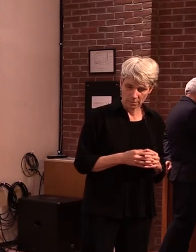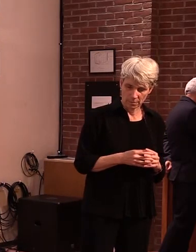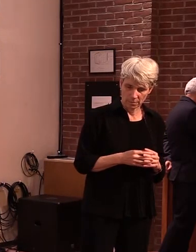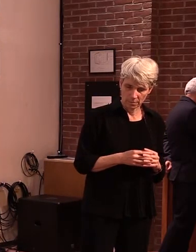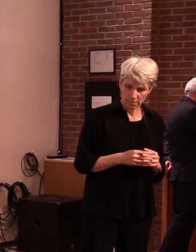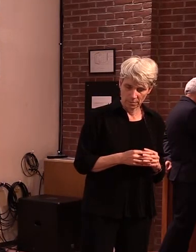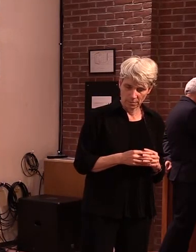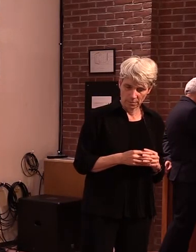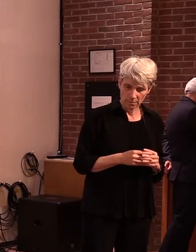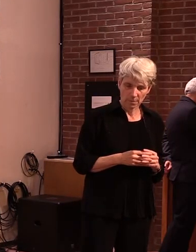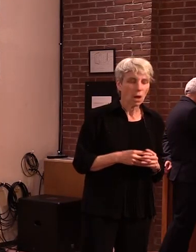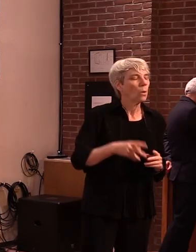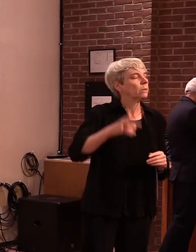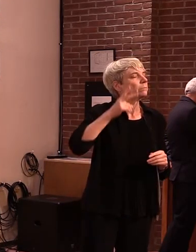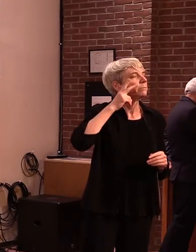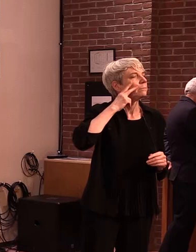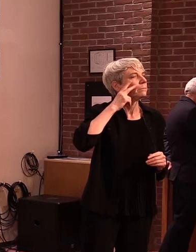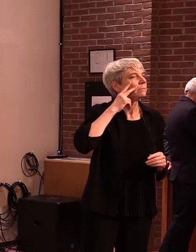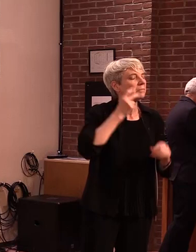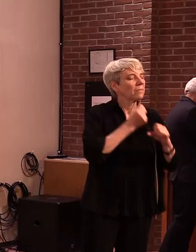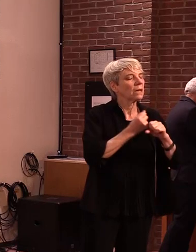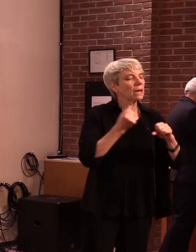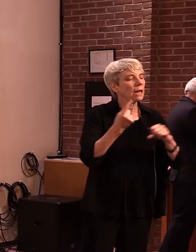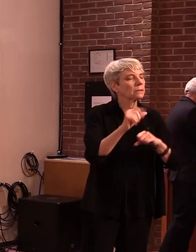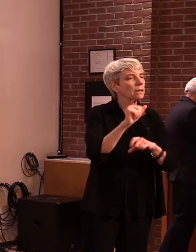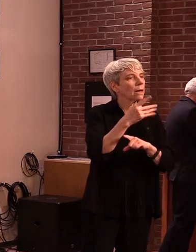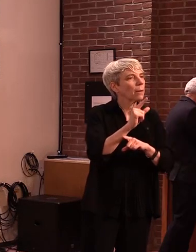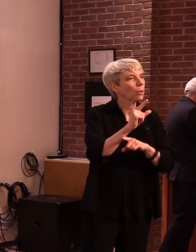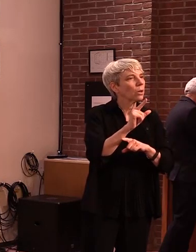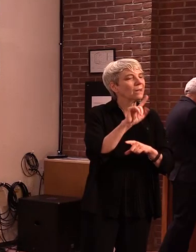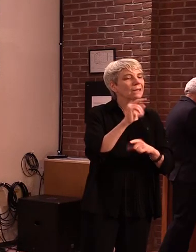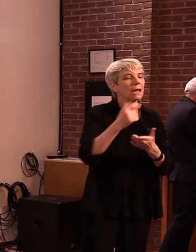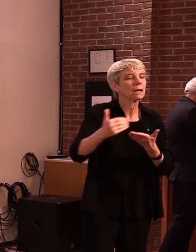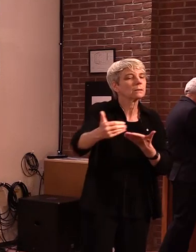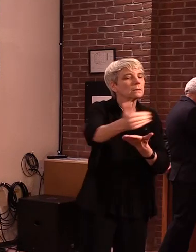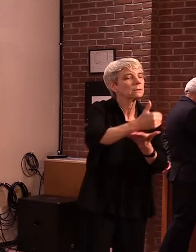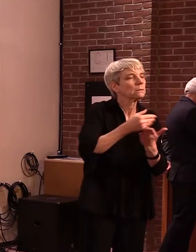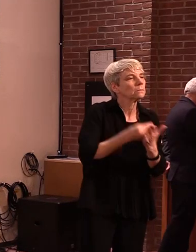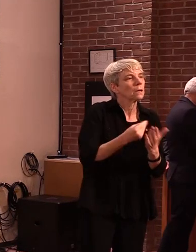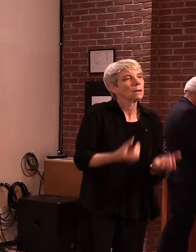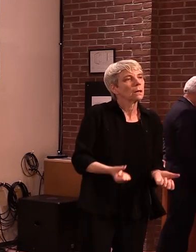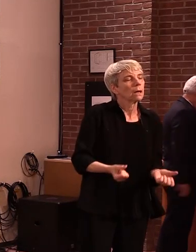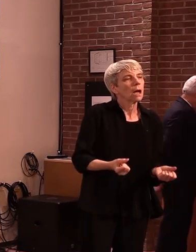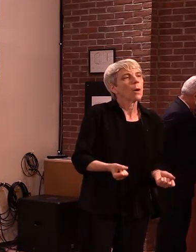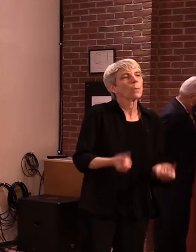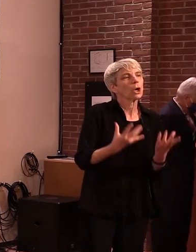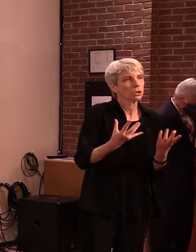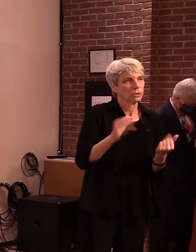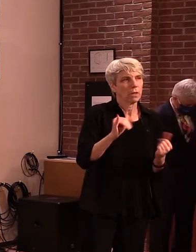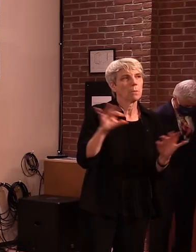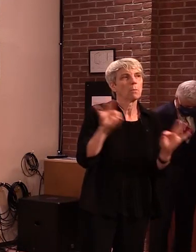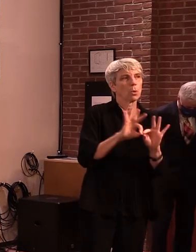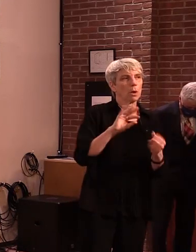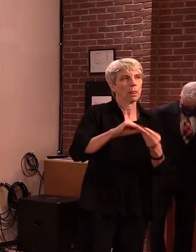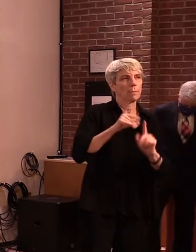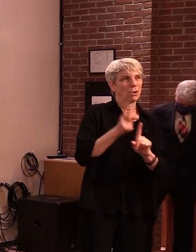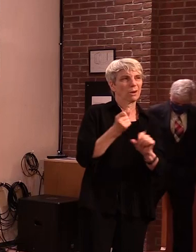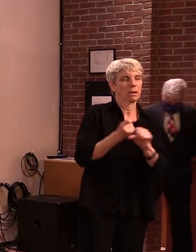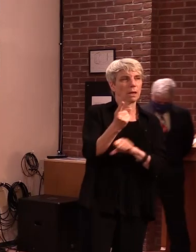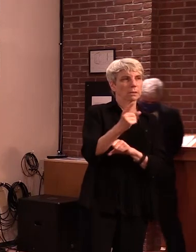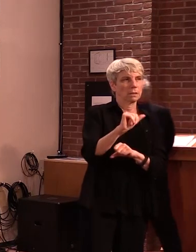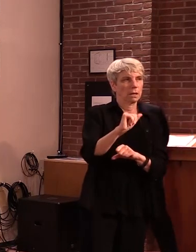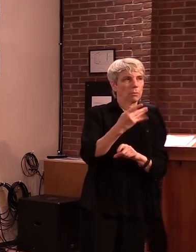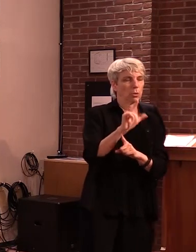collect next April for this calendar for tax year 2020 are going to look like, because those